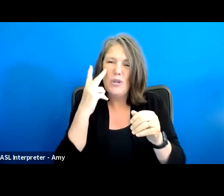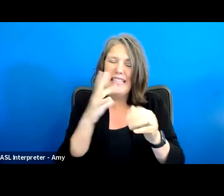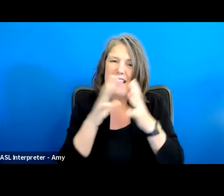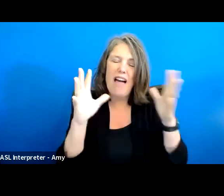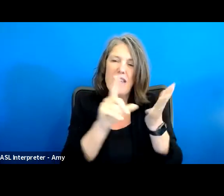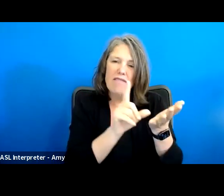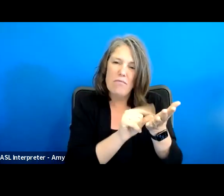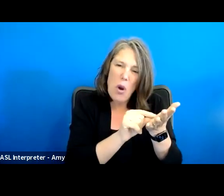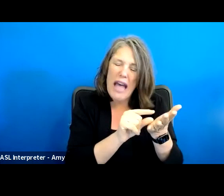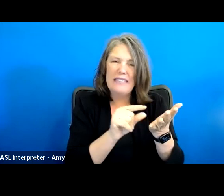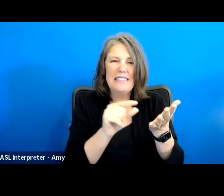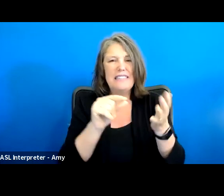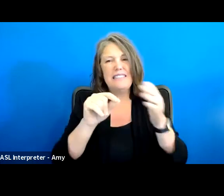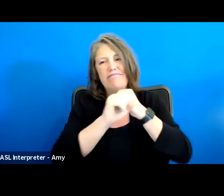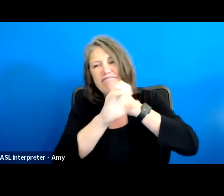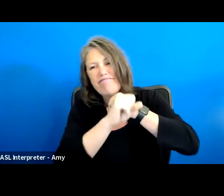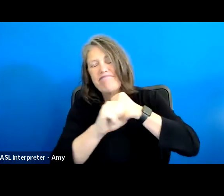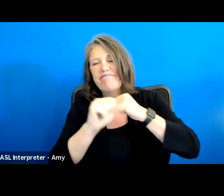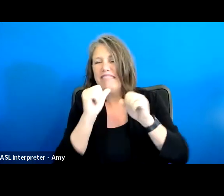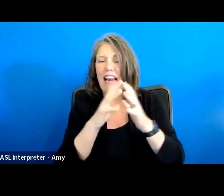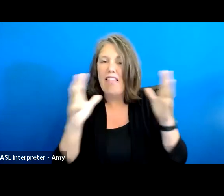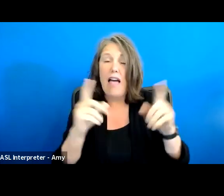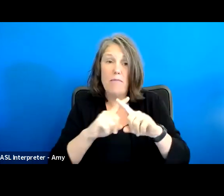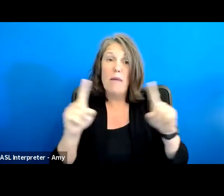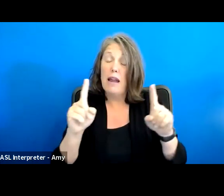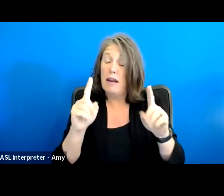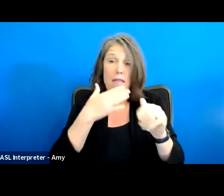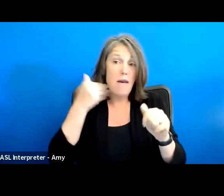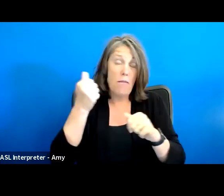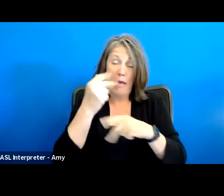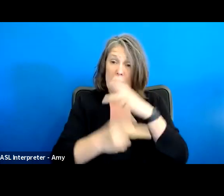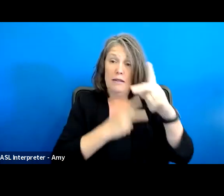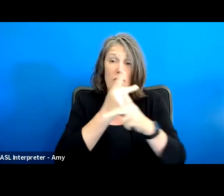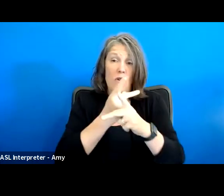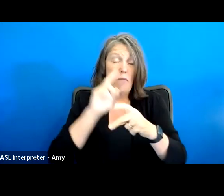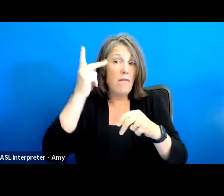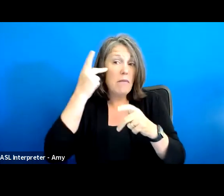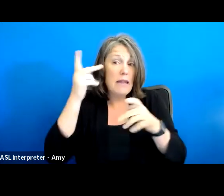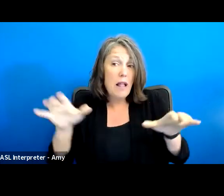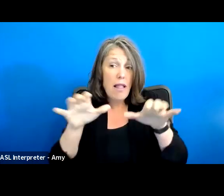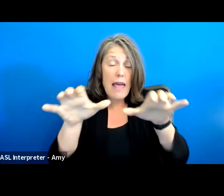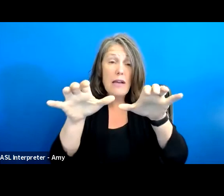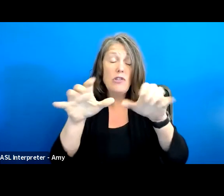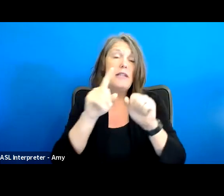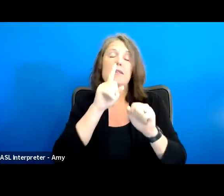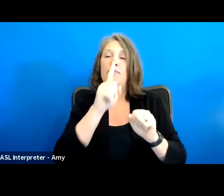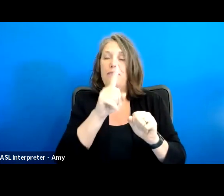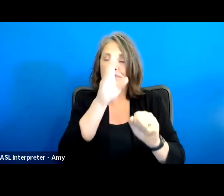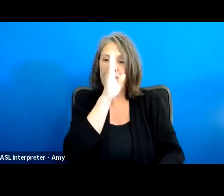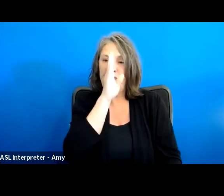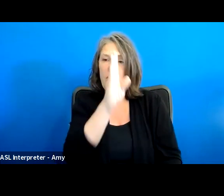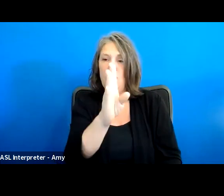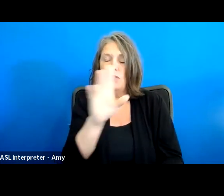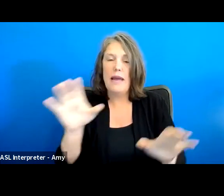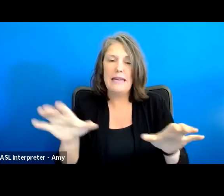attention. But the best form of political action is direct